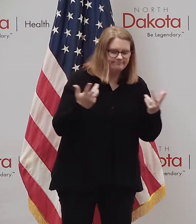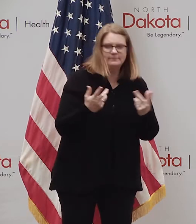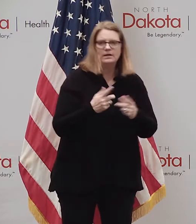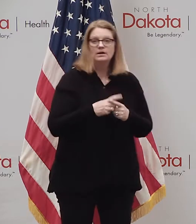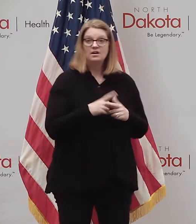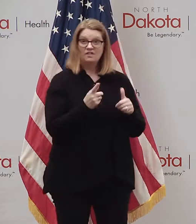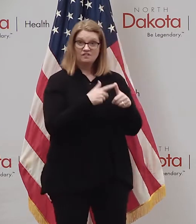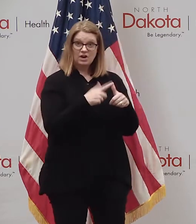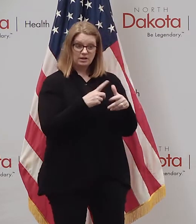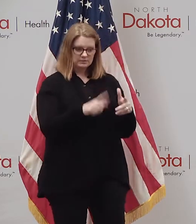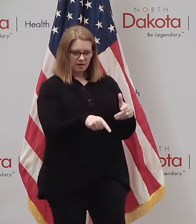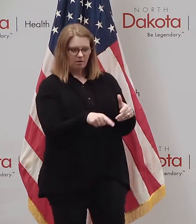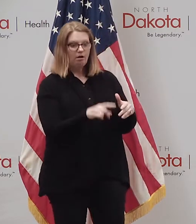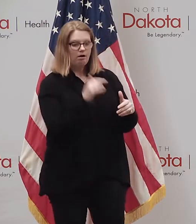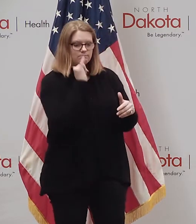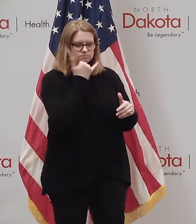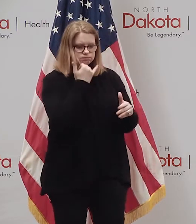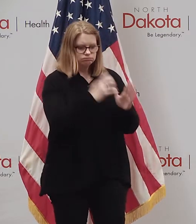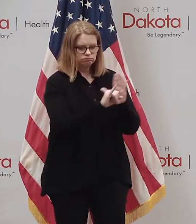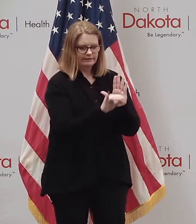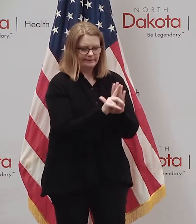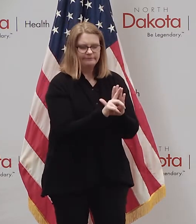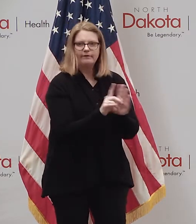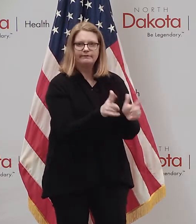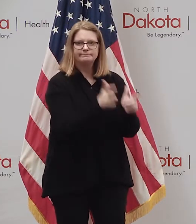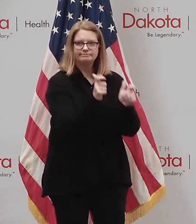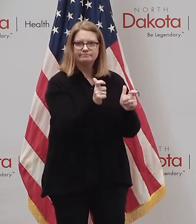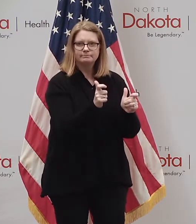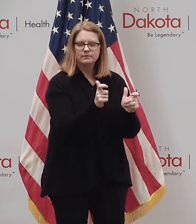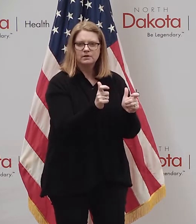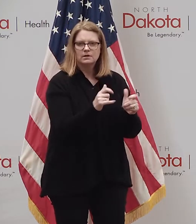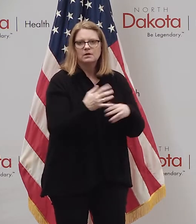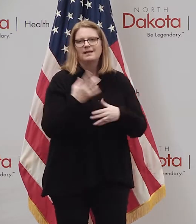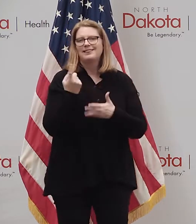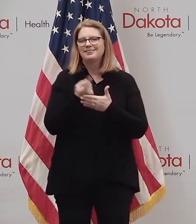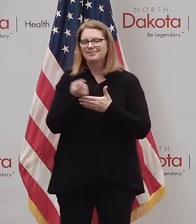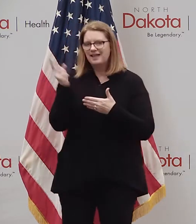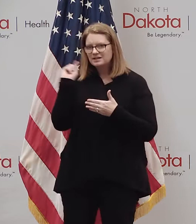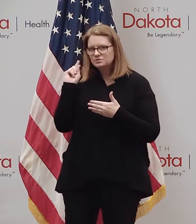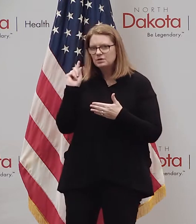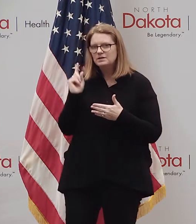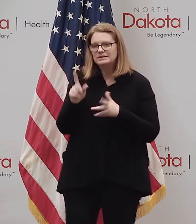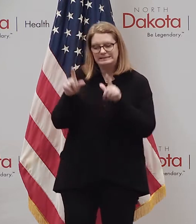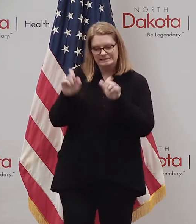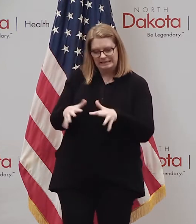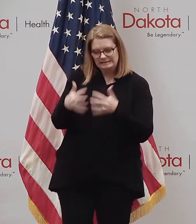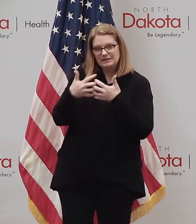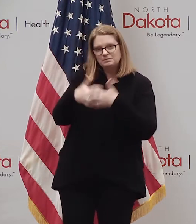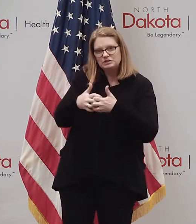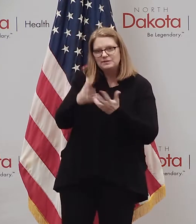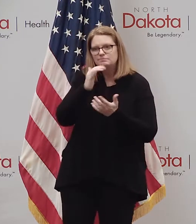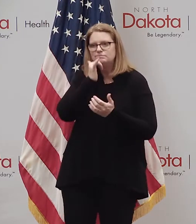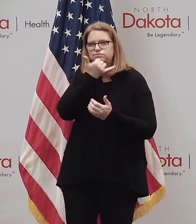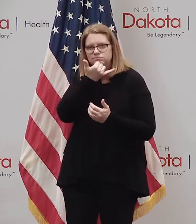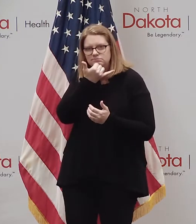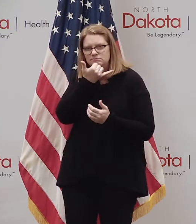to identify issues early and correct them as quickly as possible. Last week, there was a testing machine